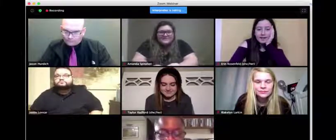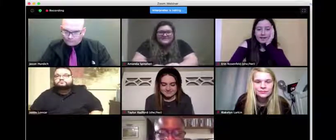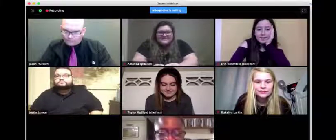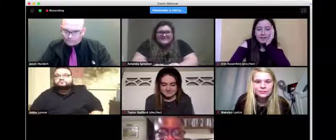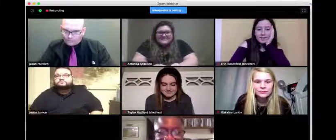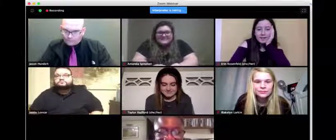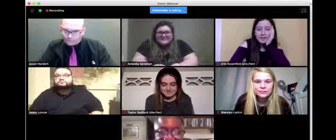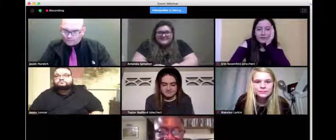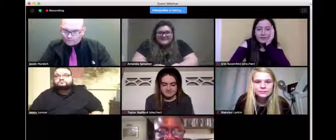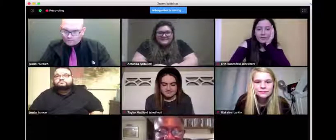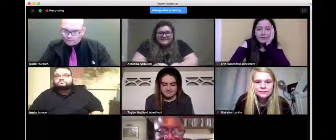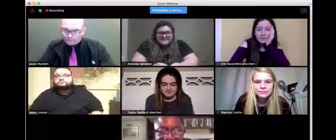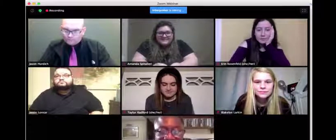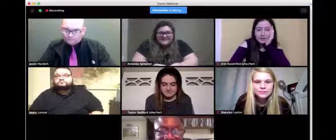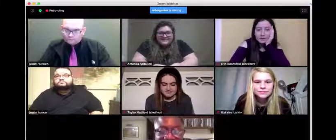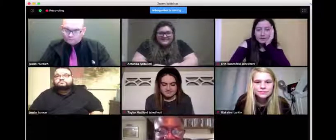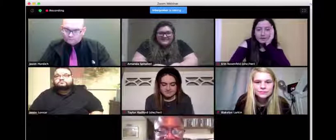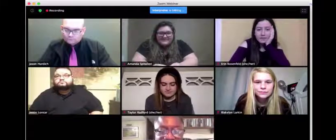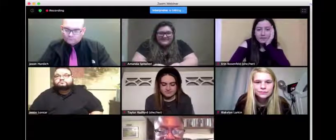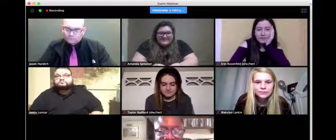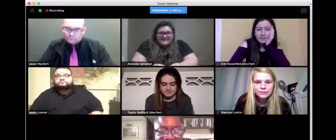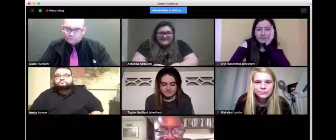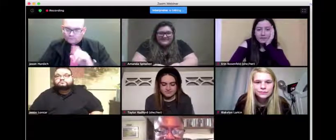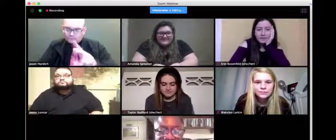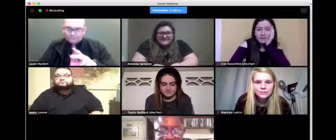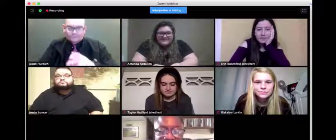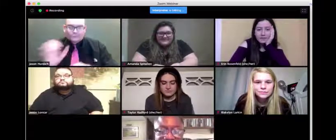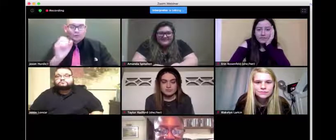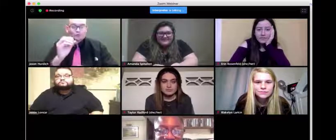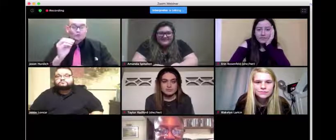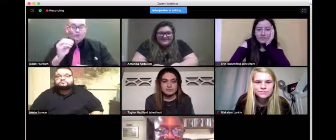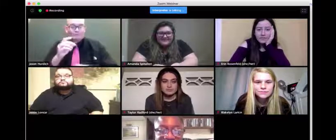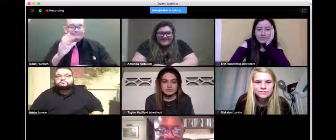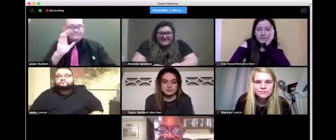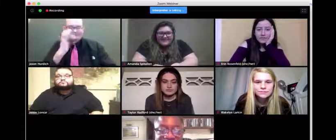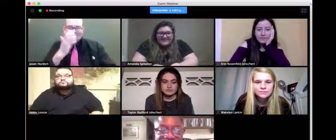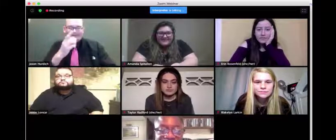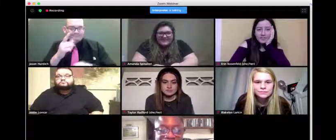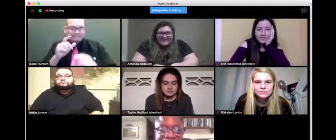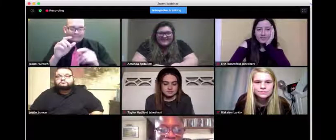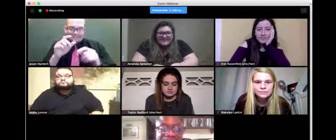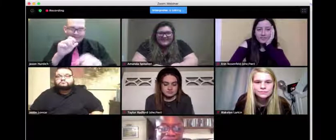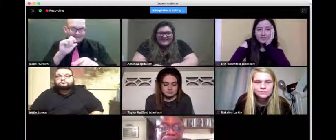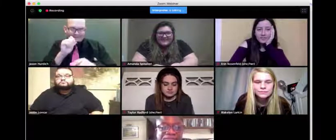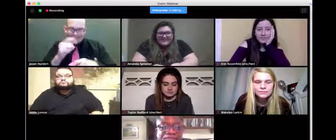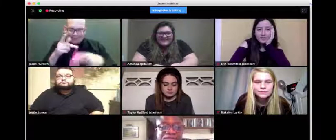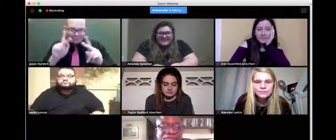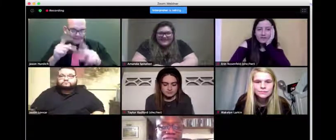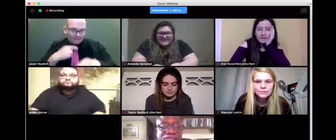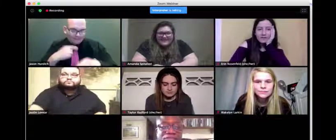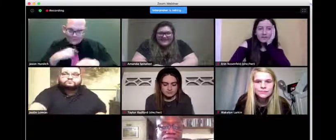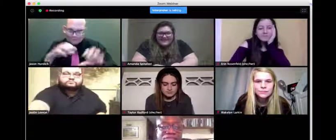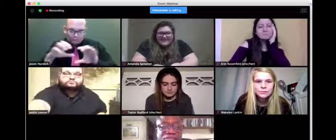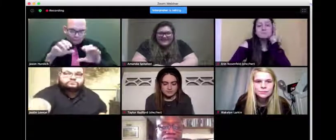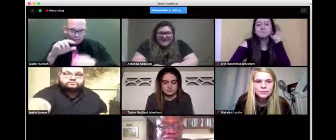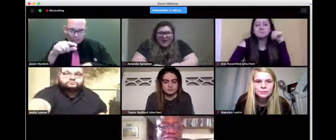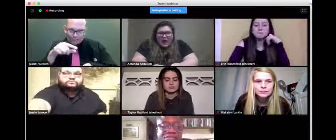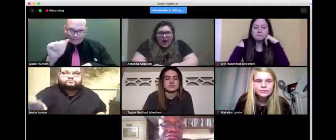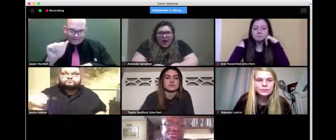Okay, it seems like it's not allowing me to do the Q&A part, so I guess we're going to have to use the chat